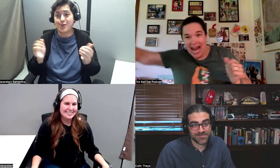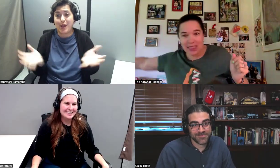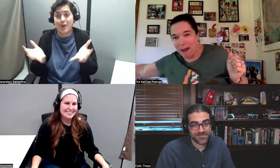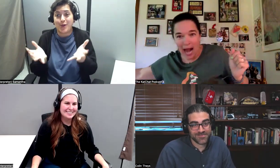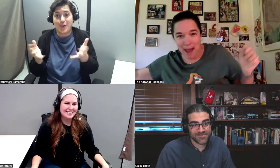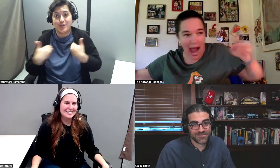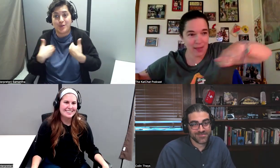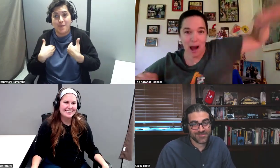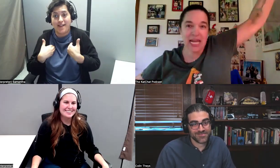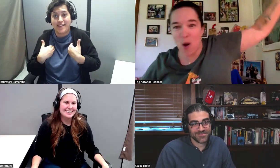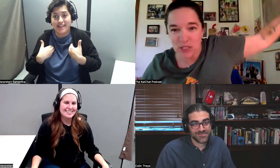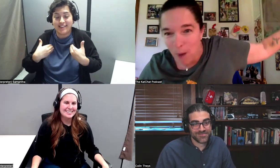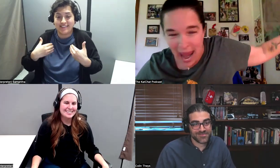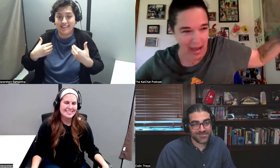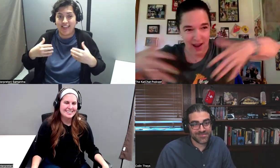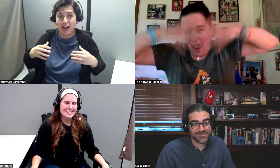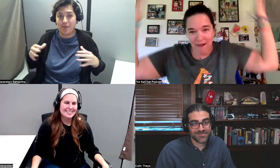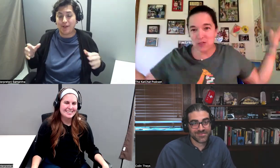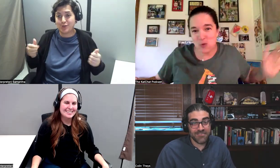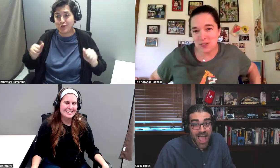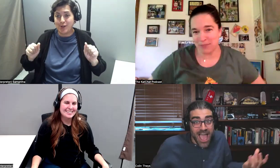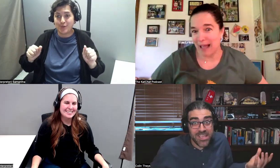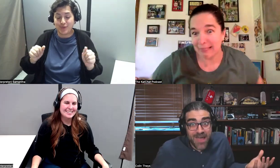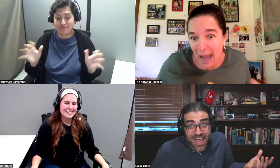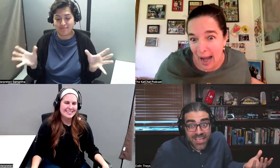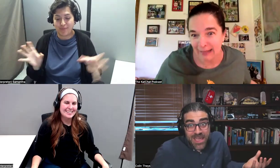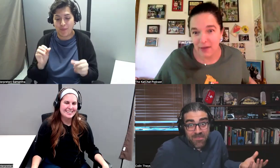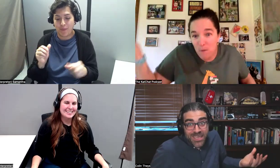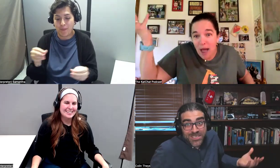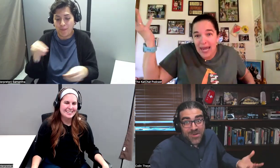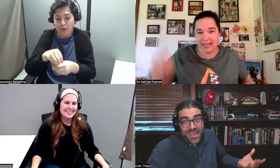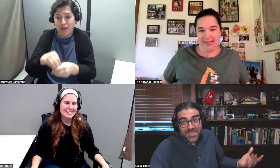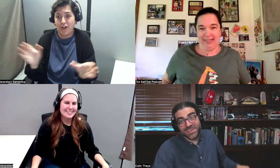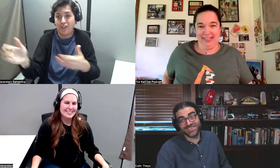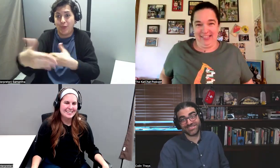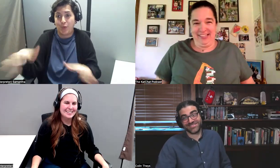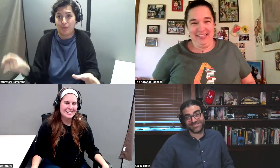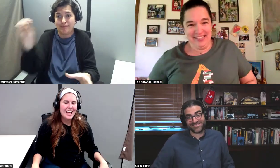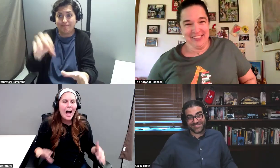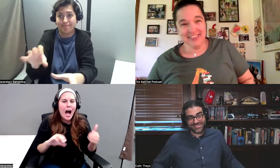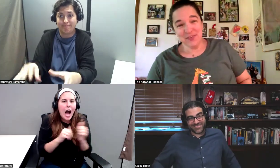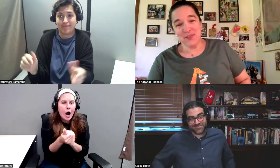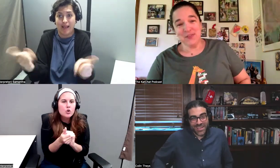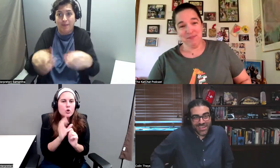off and take the backpack and the monkey goes away. Have to do how do something you like how do you that. make a monkey do But anything?